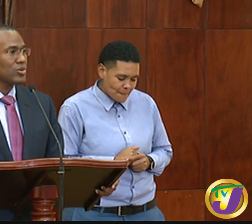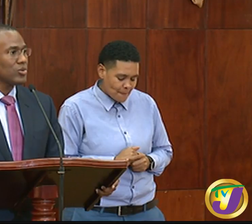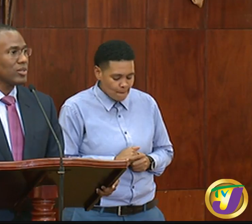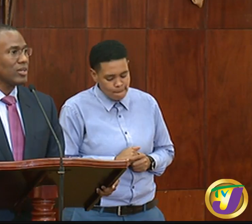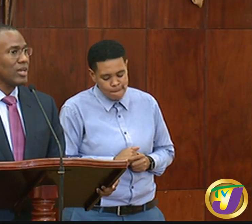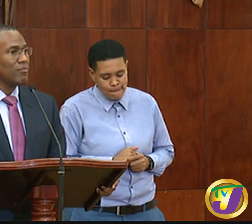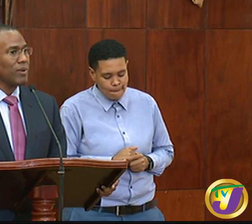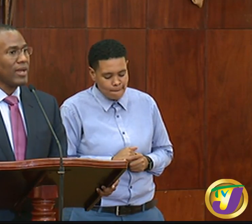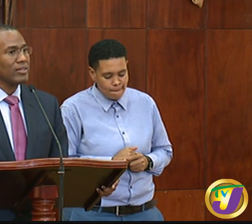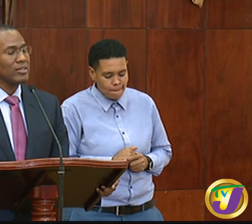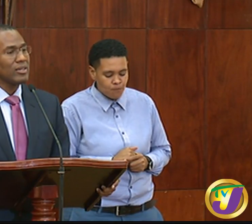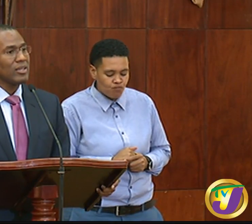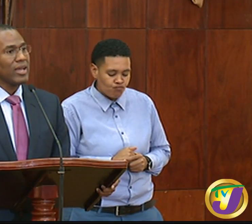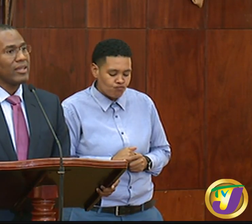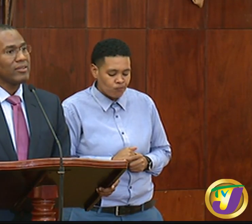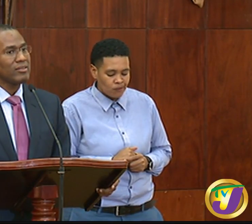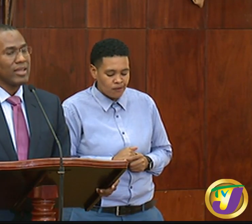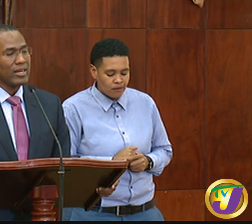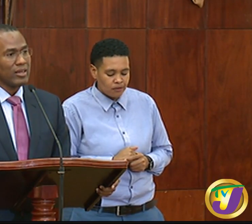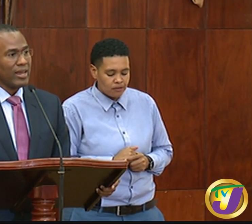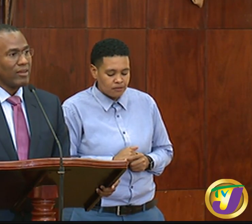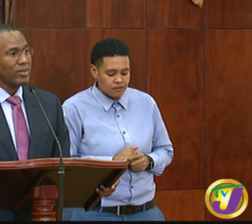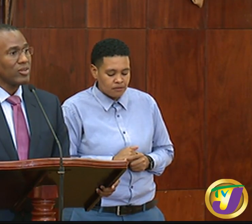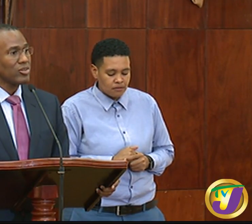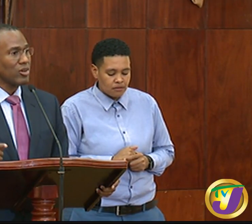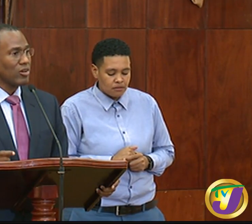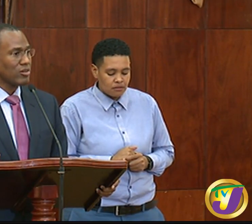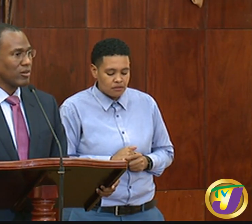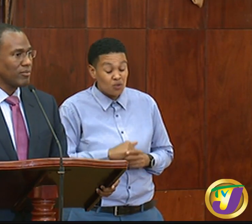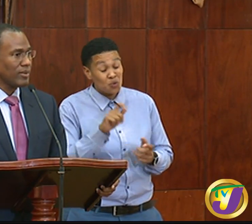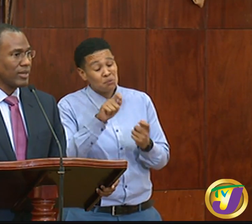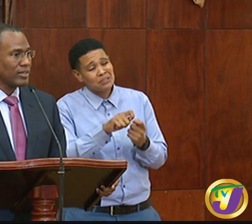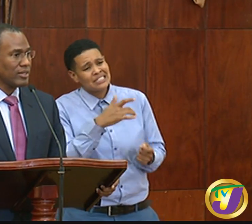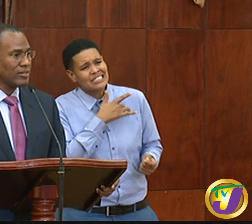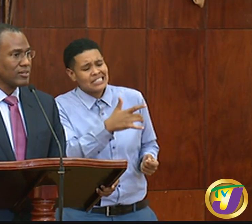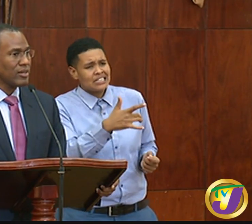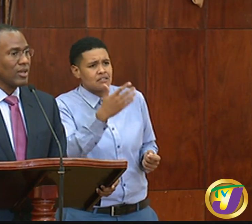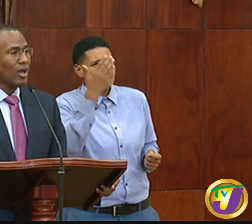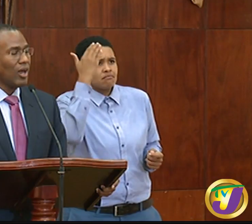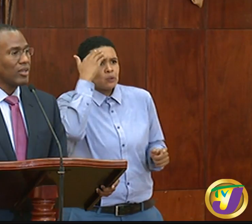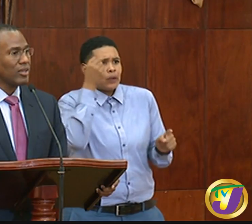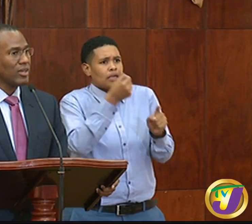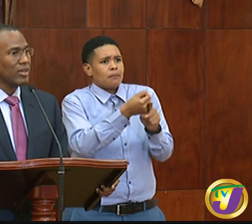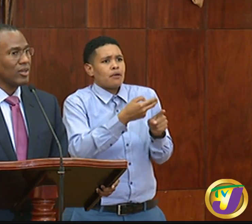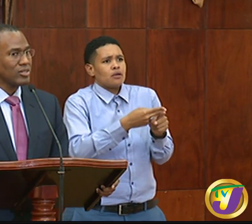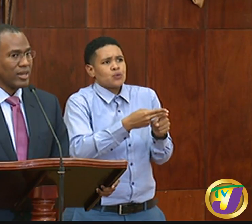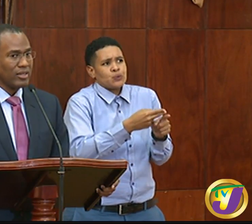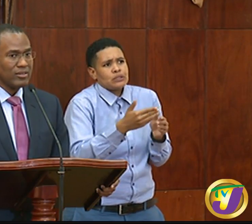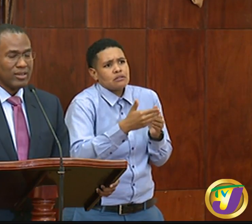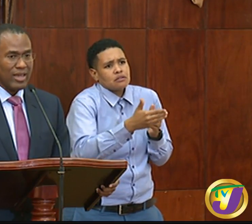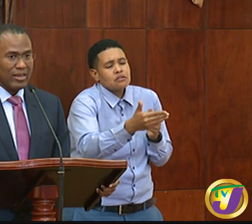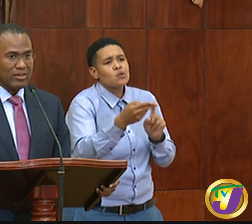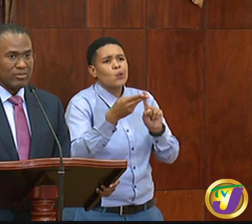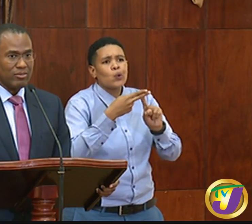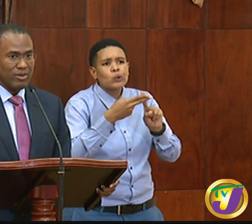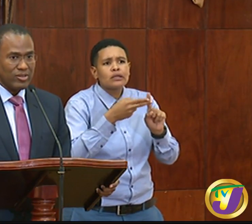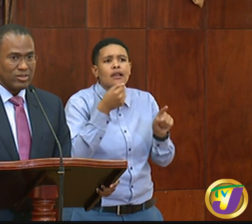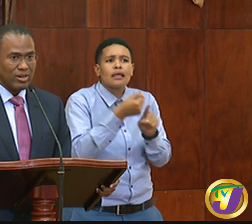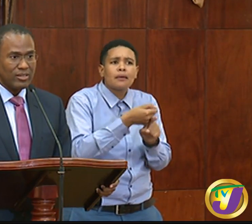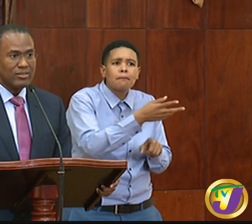sensitive to the impact that this is likely to have in the short term, at least, on the hotels